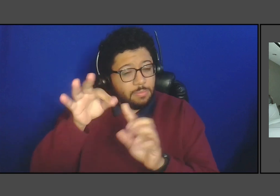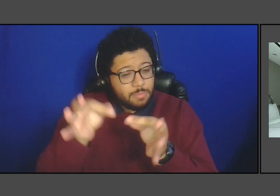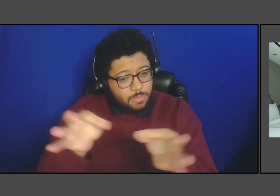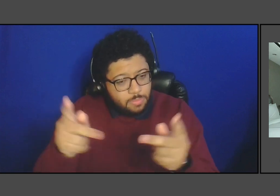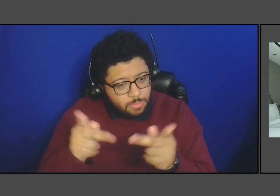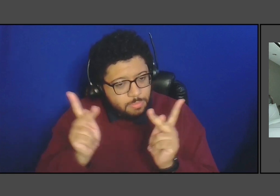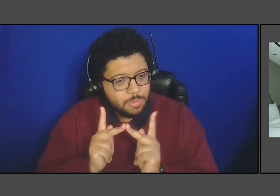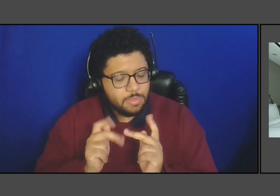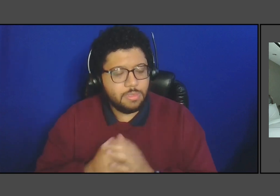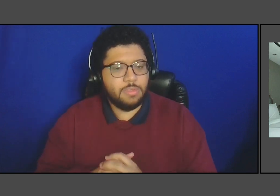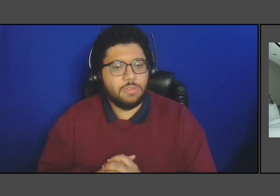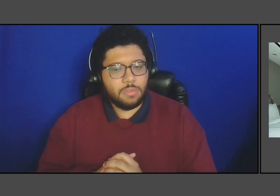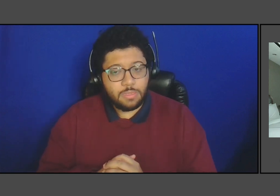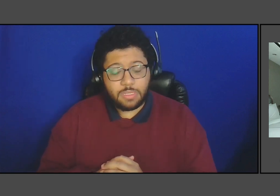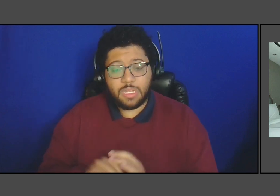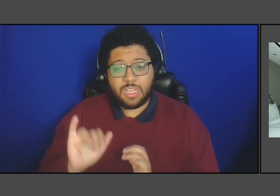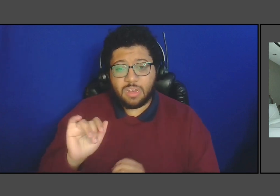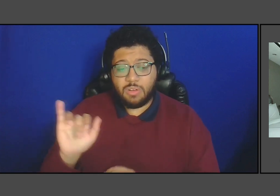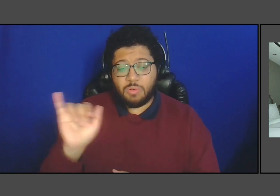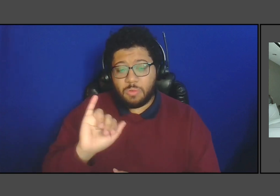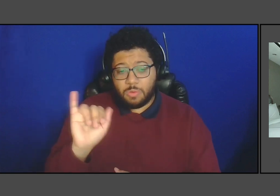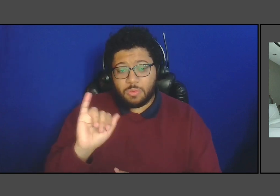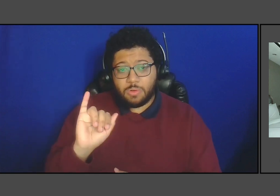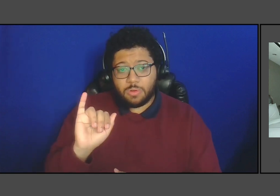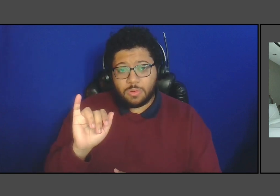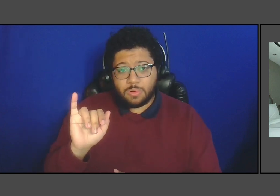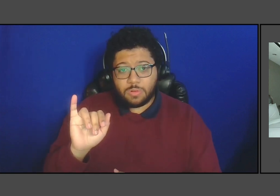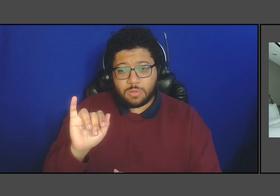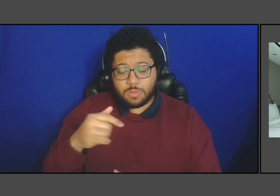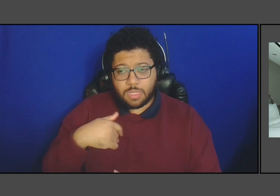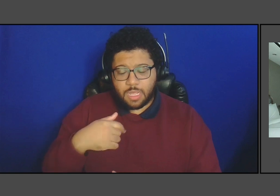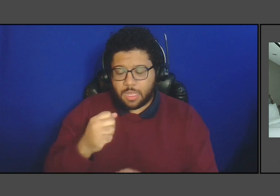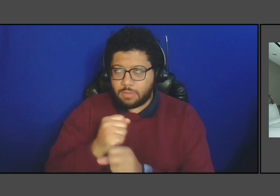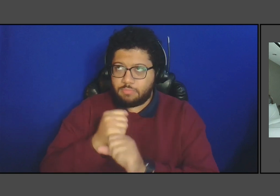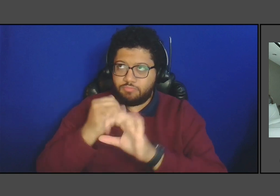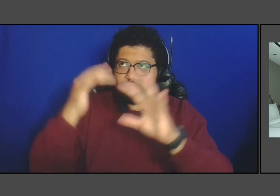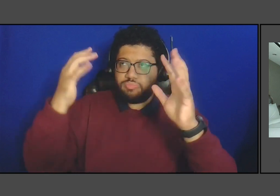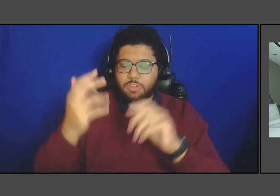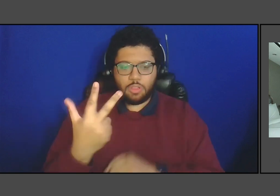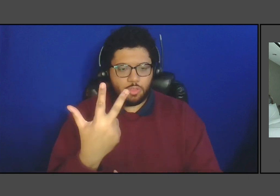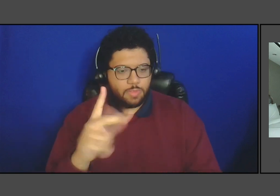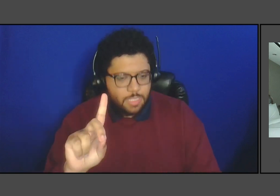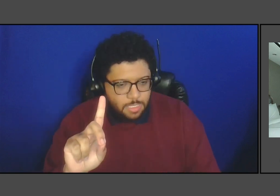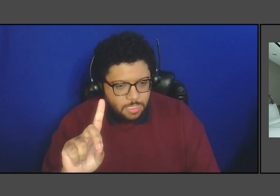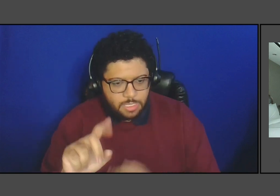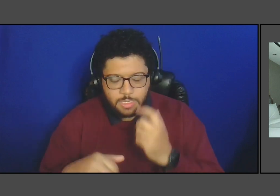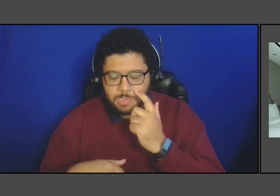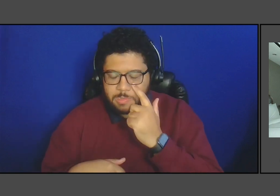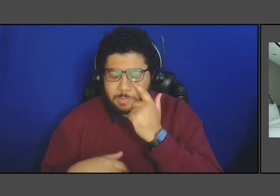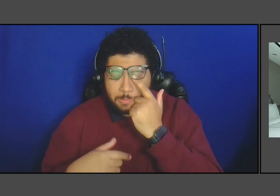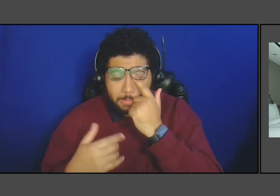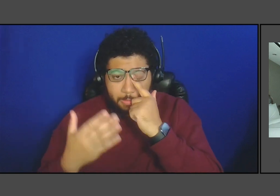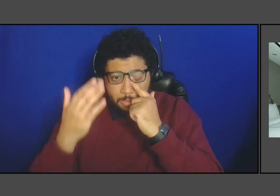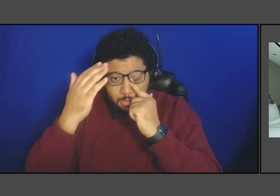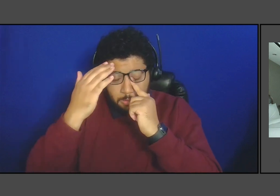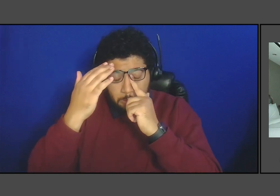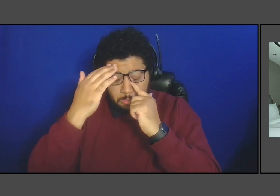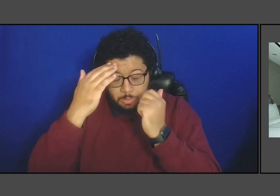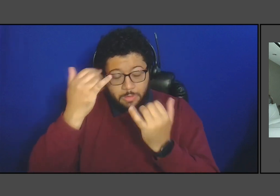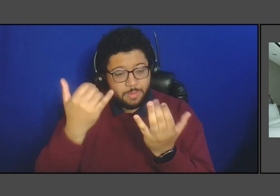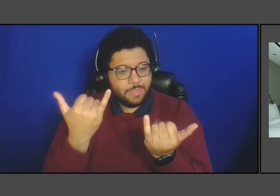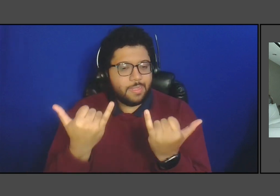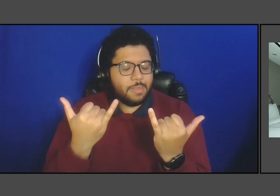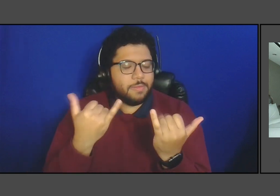also that I think of in three-dimensional terms, so to speak, even though today, as I know we're going to discuss, it's